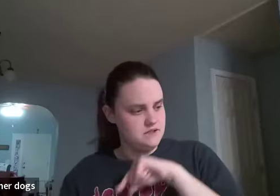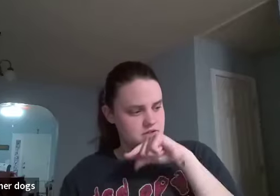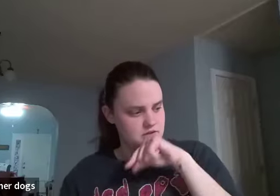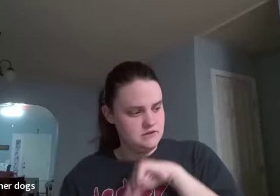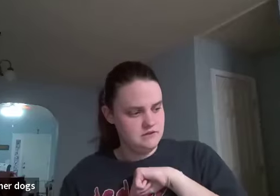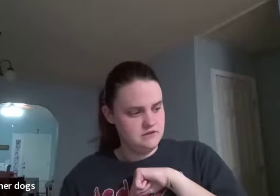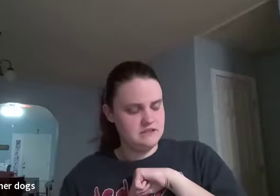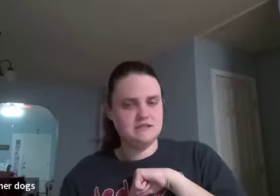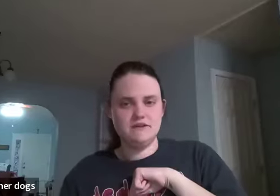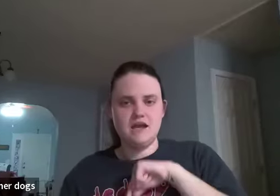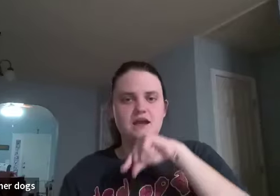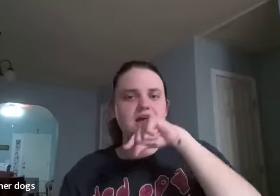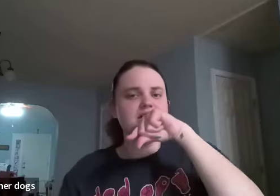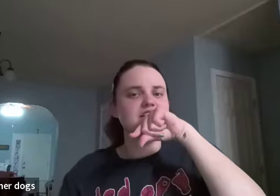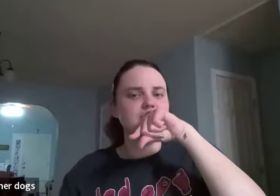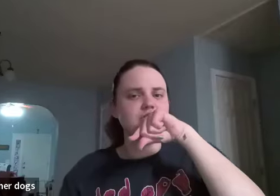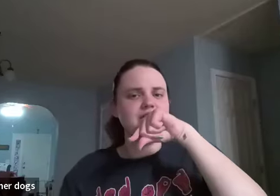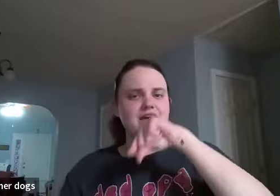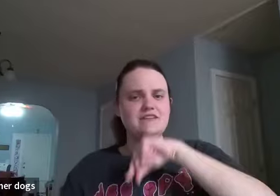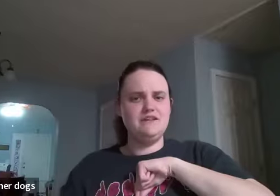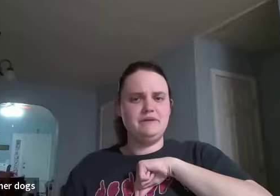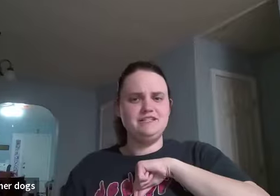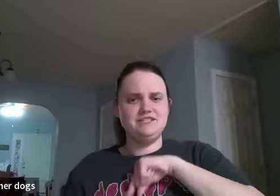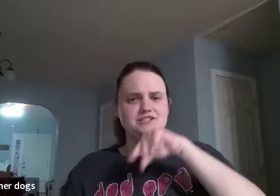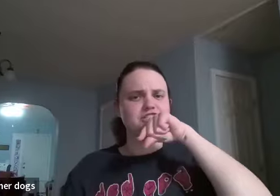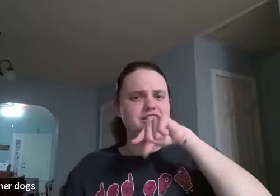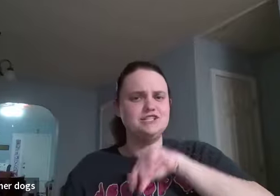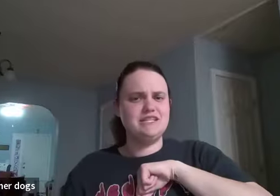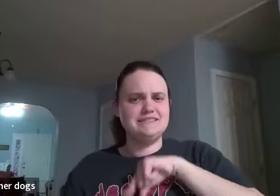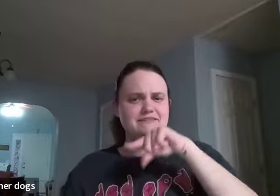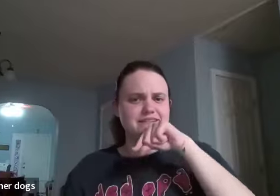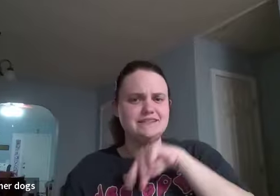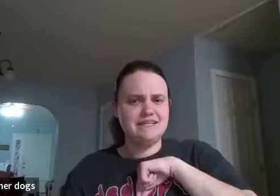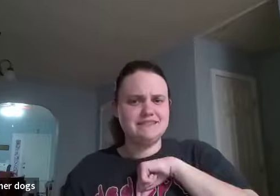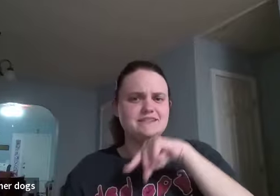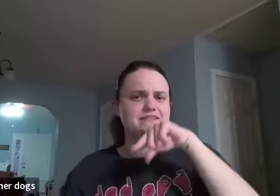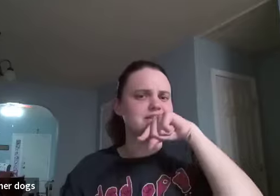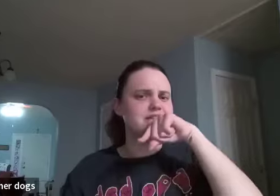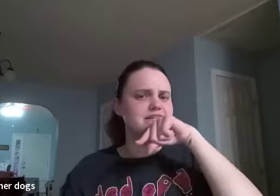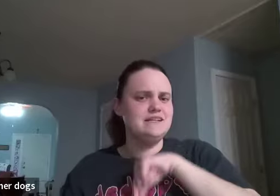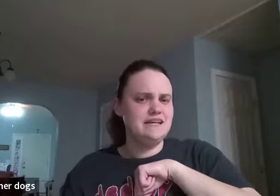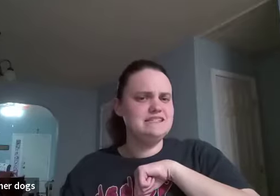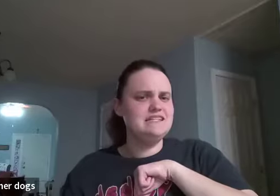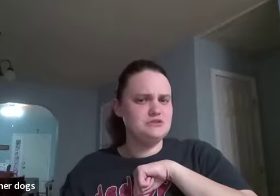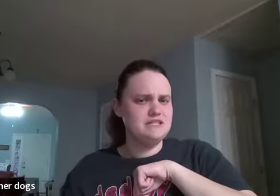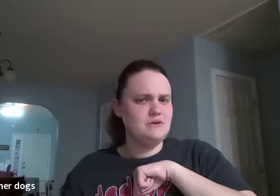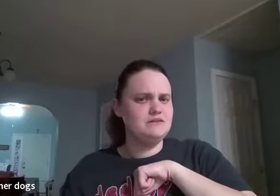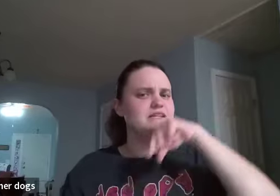Thanksgiving, Thanksgiving. Yeah. And it's like turkey, and then you like pinch it to your chin. Thanksgiving, Thanksgiving. It's an interesting one. It's